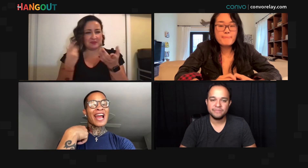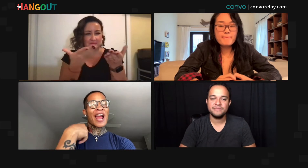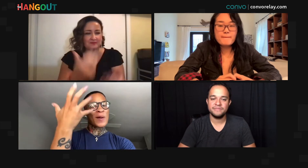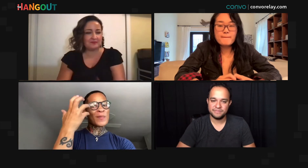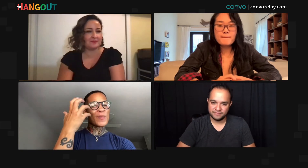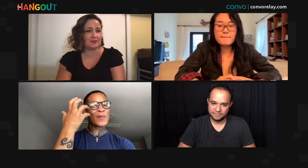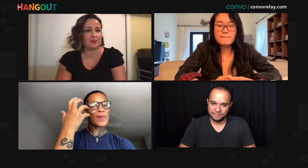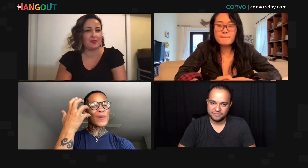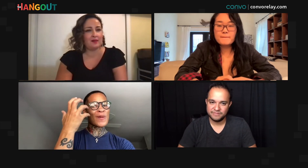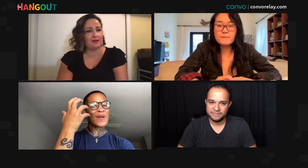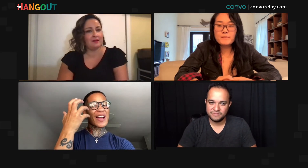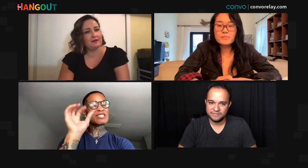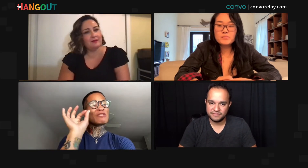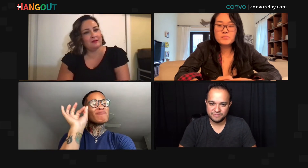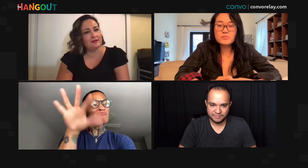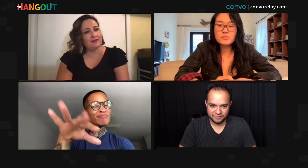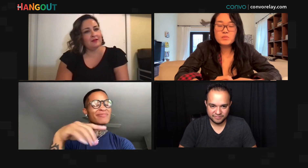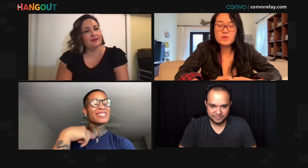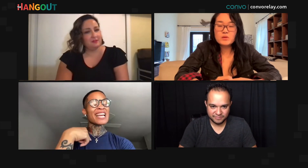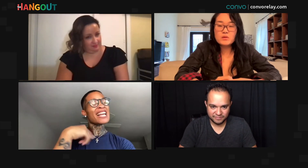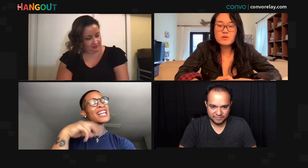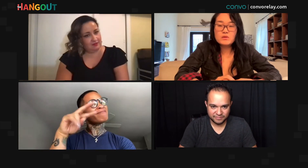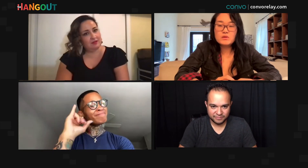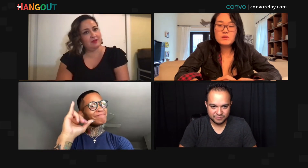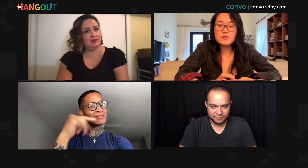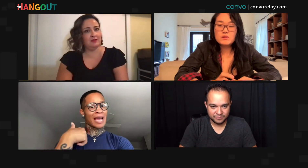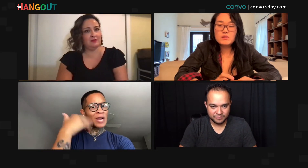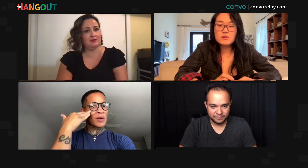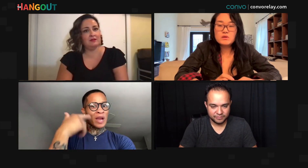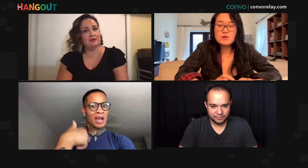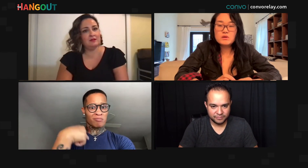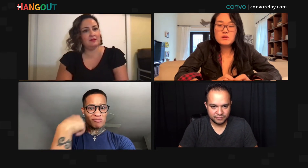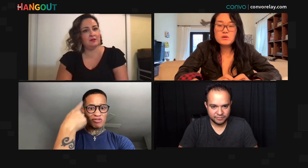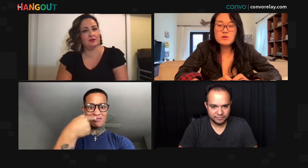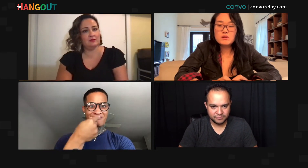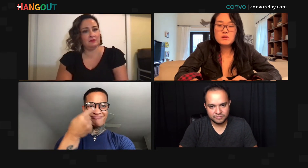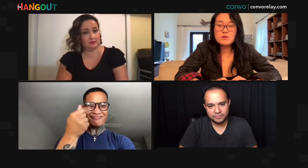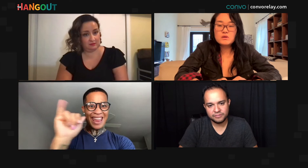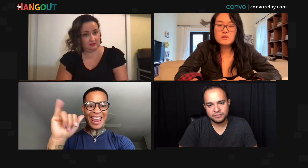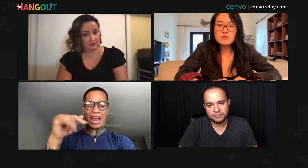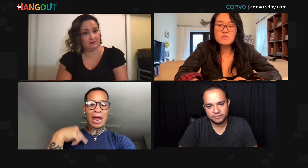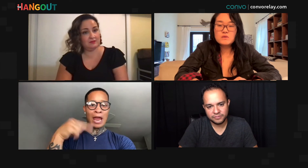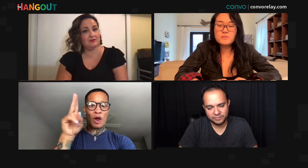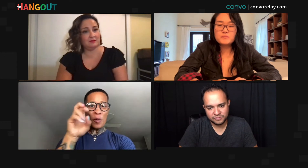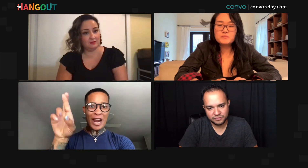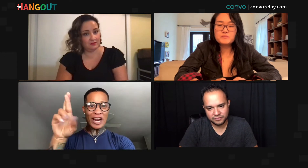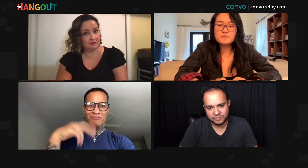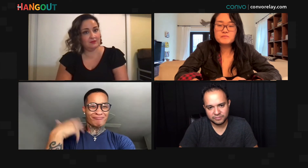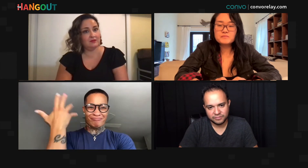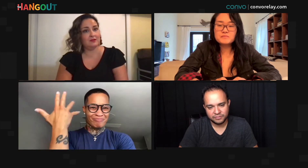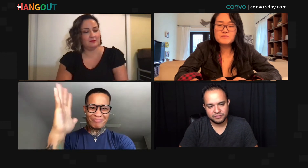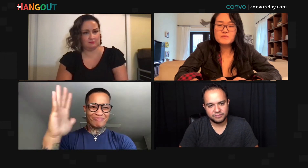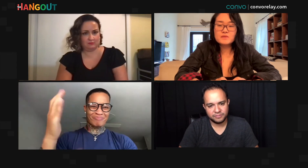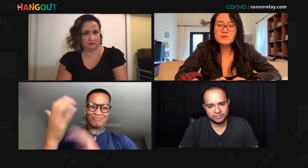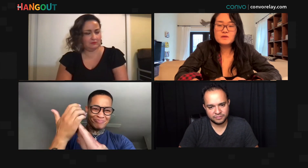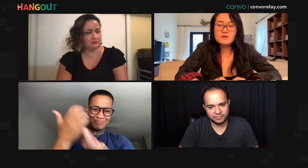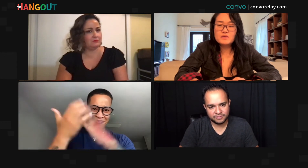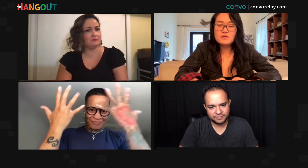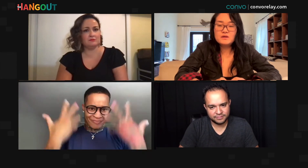having those resources and support is helpful. This is Dre. I just wanted to throw something out there. I know I look gay,